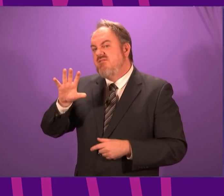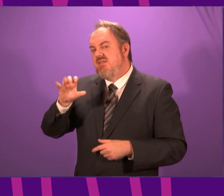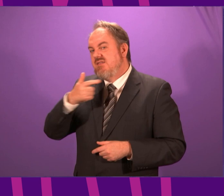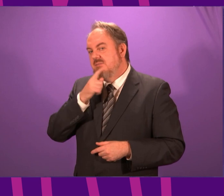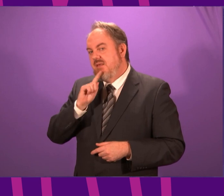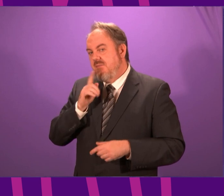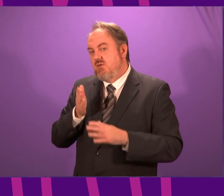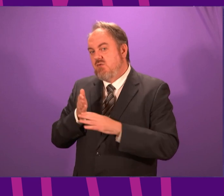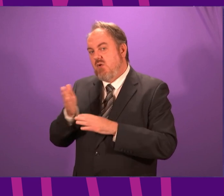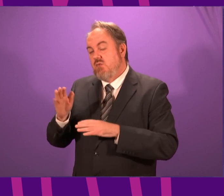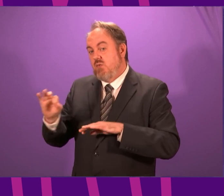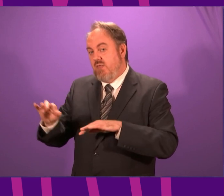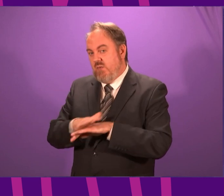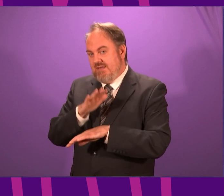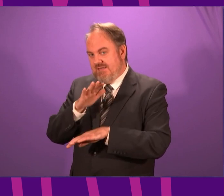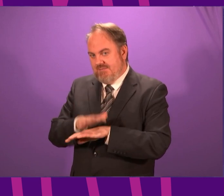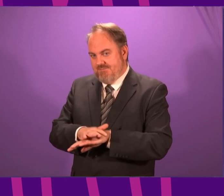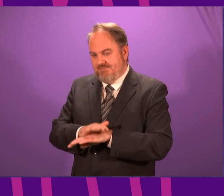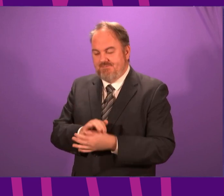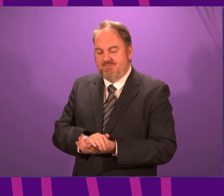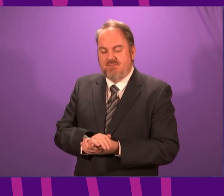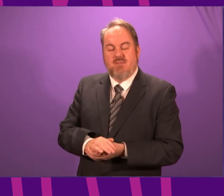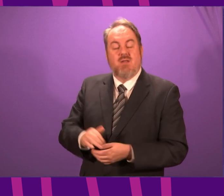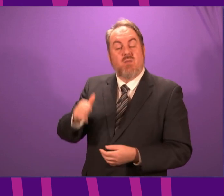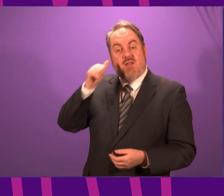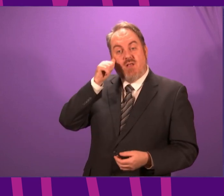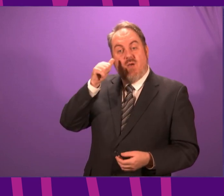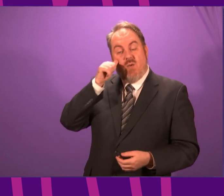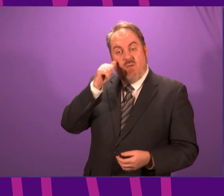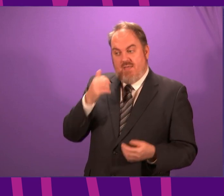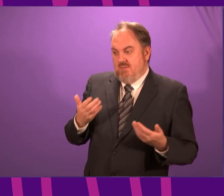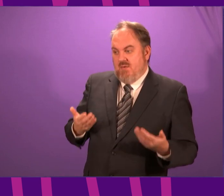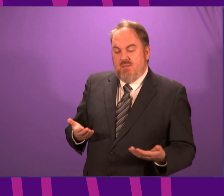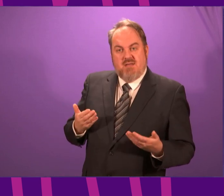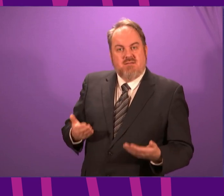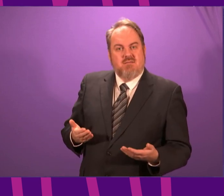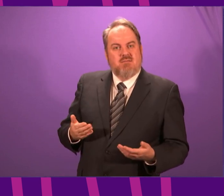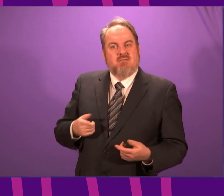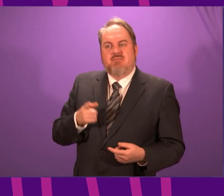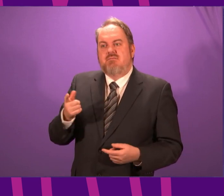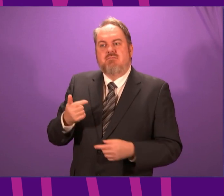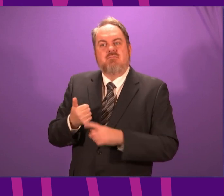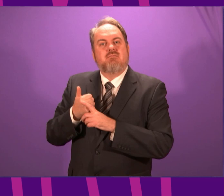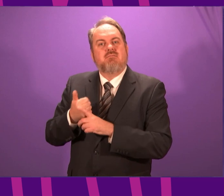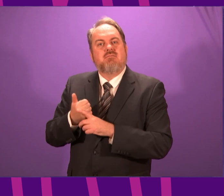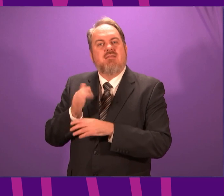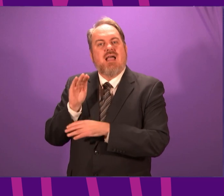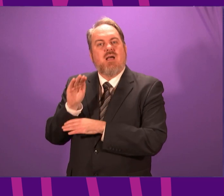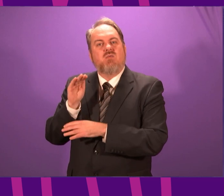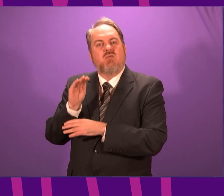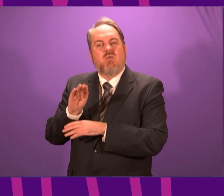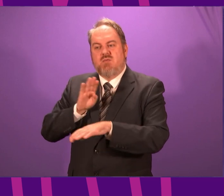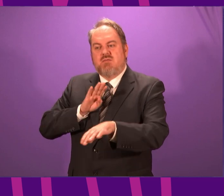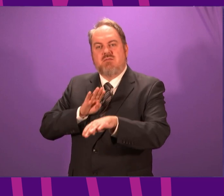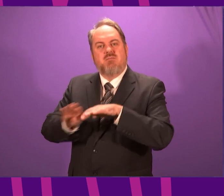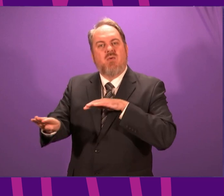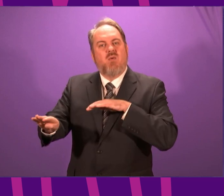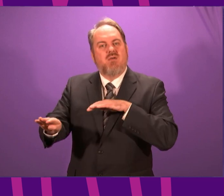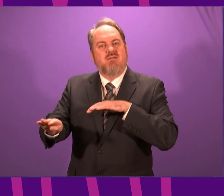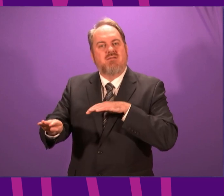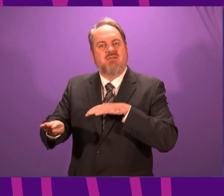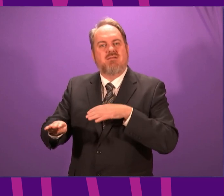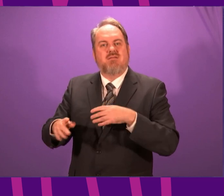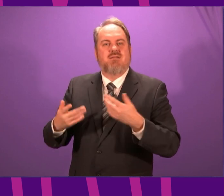I receive contact and there is no change proposed. For example, in relation to adult outdoor contact sports, specifically